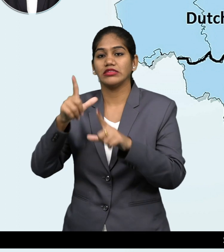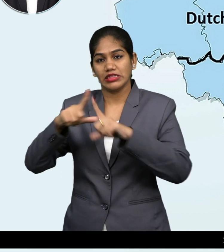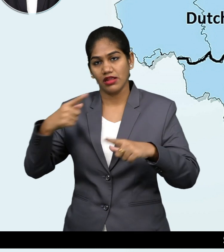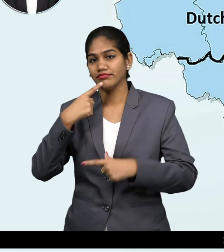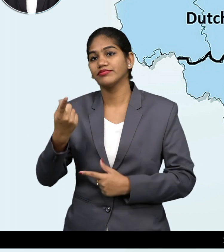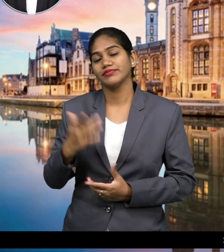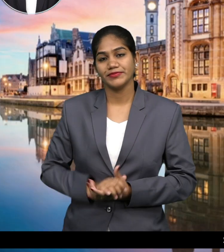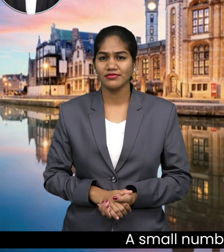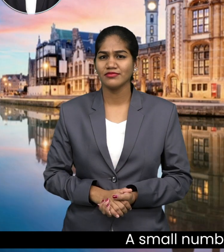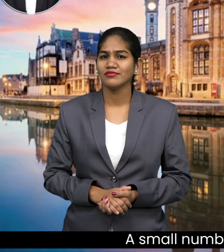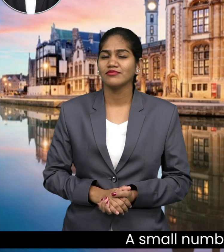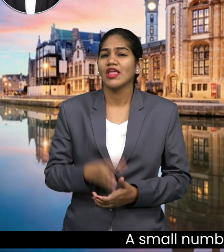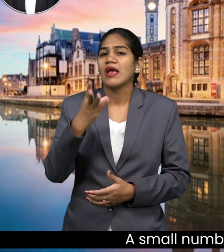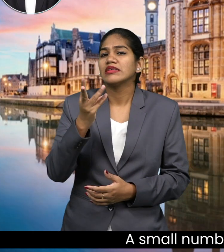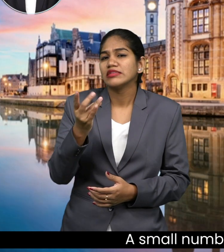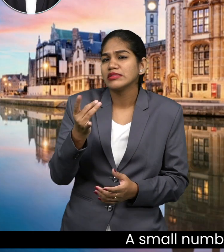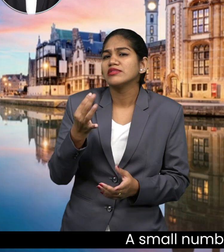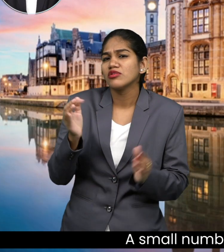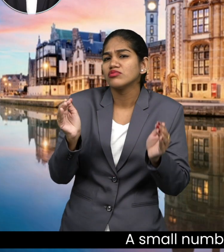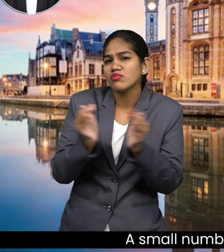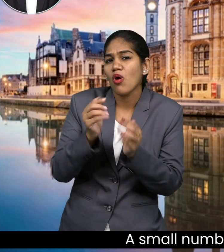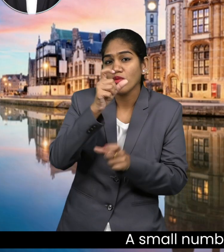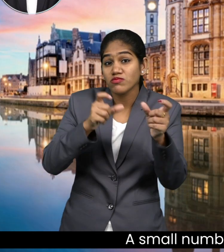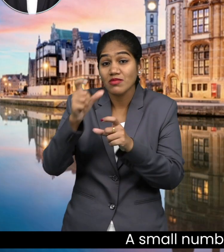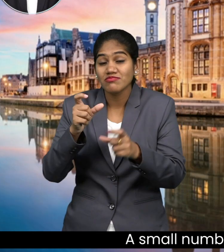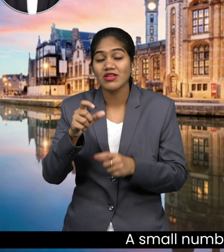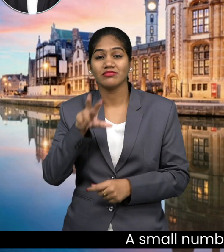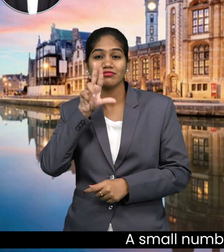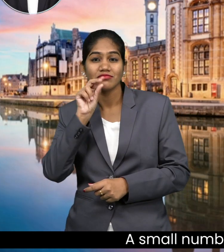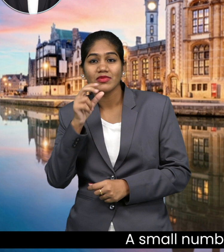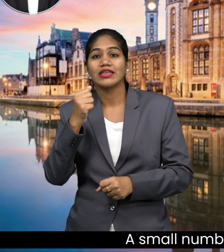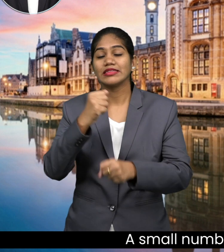French. A small number of people speak French. German.